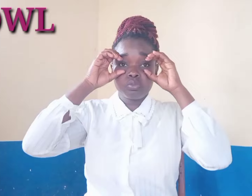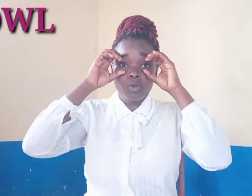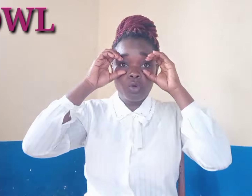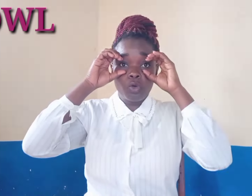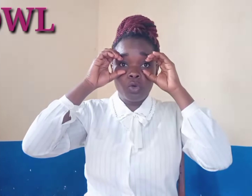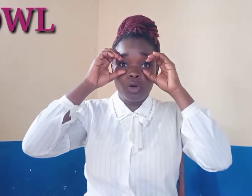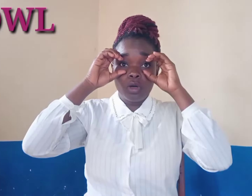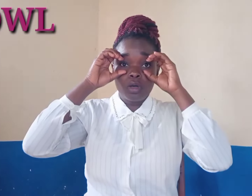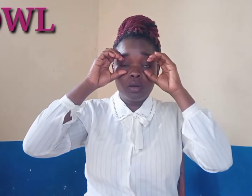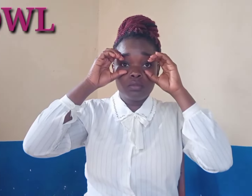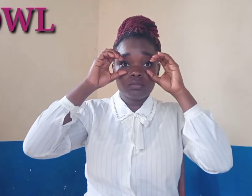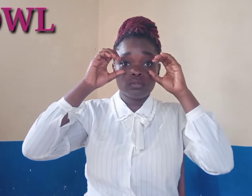All.